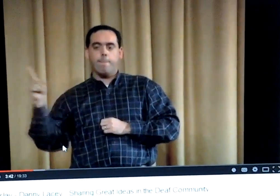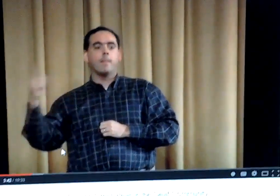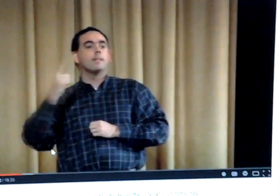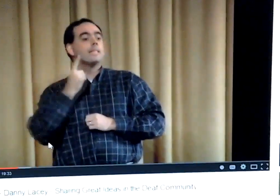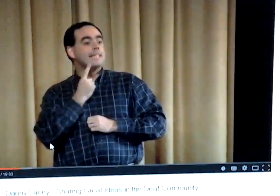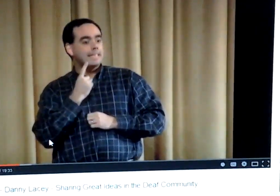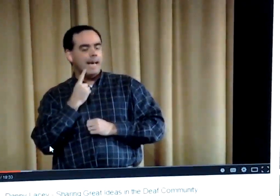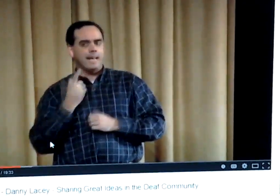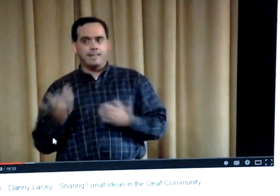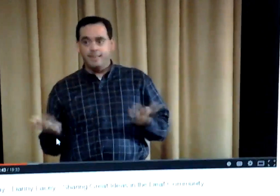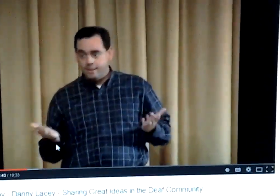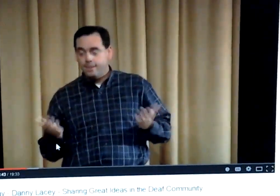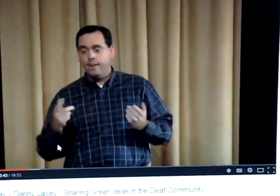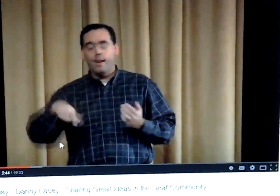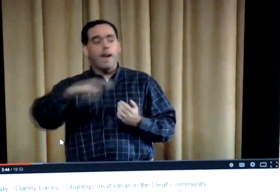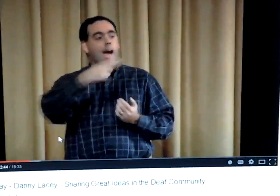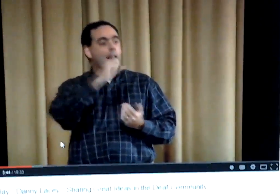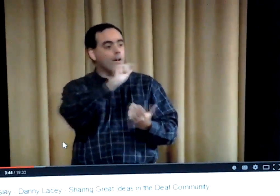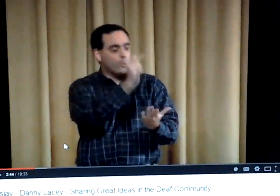So we have to match with.